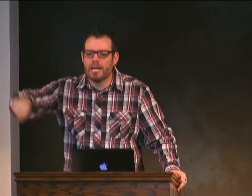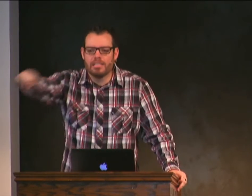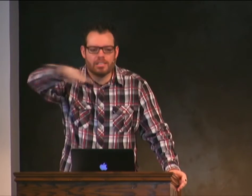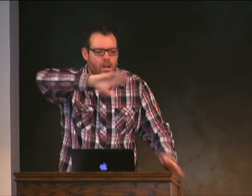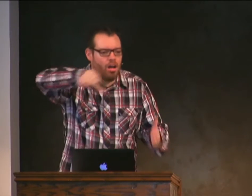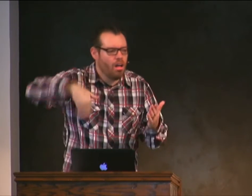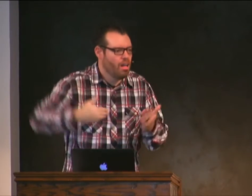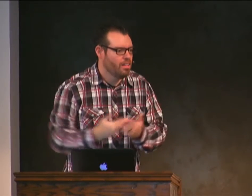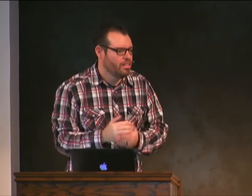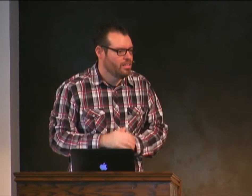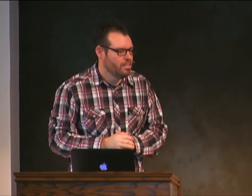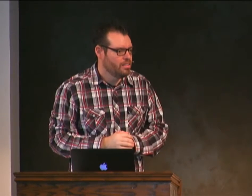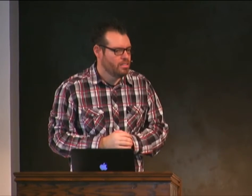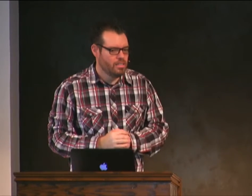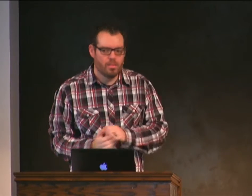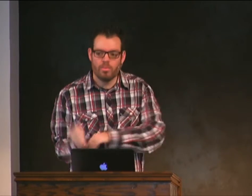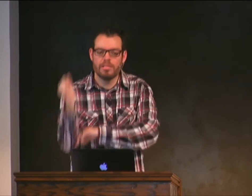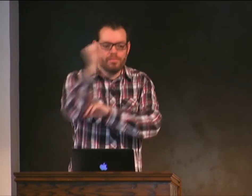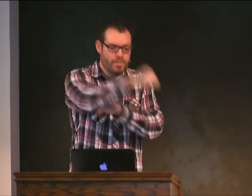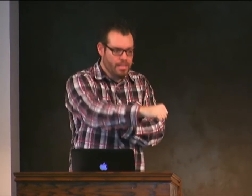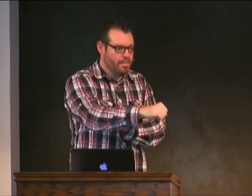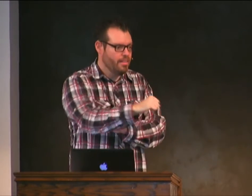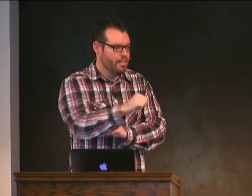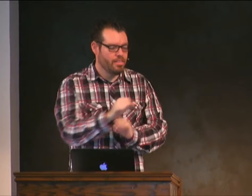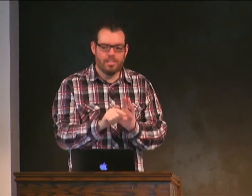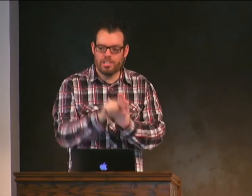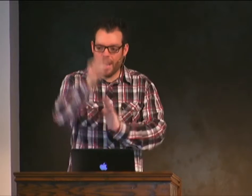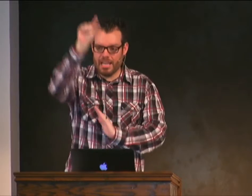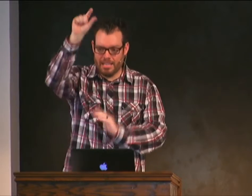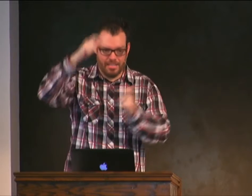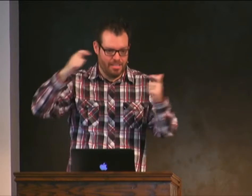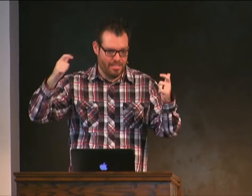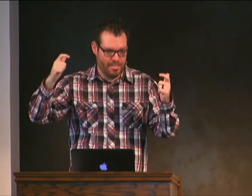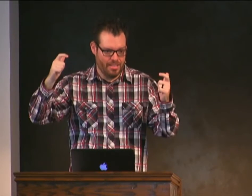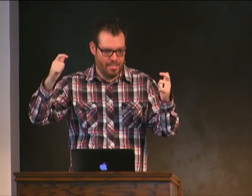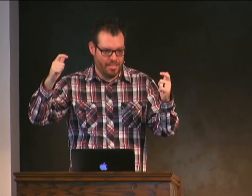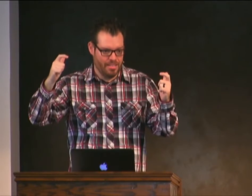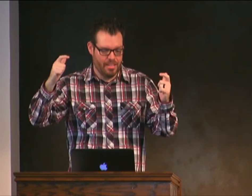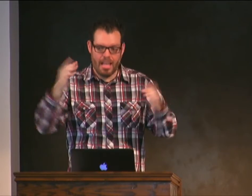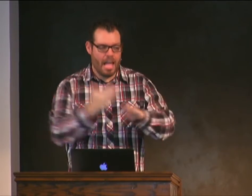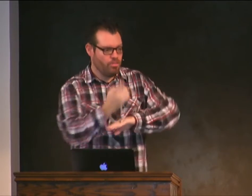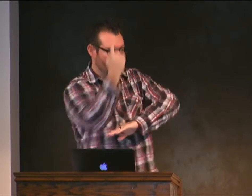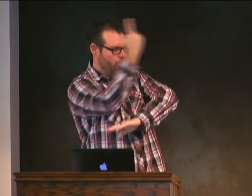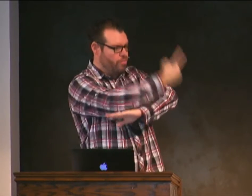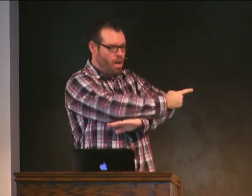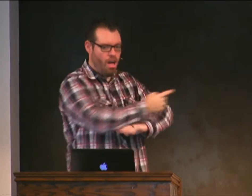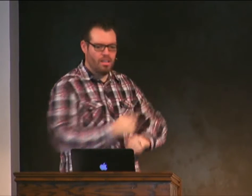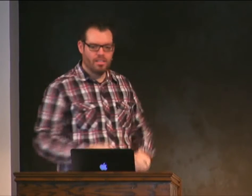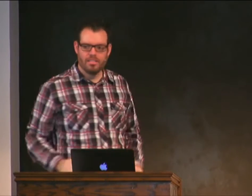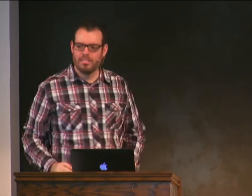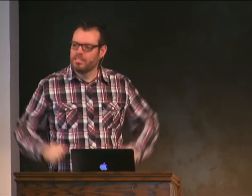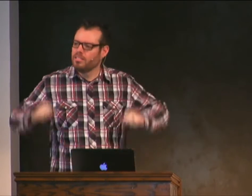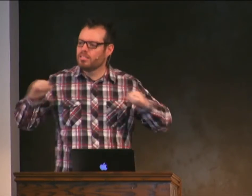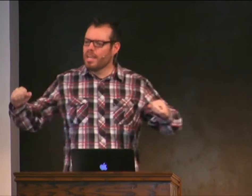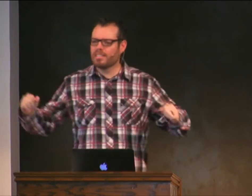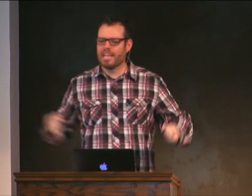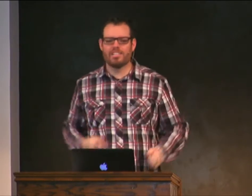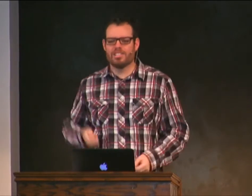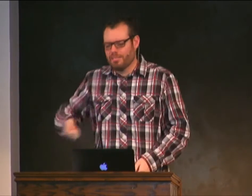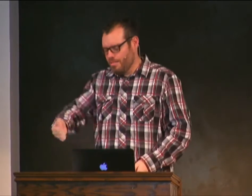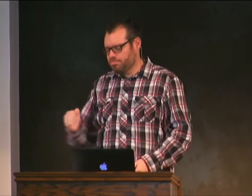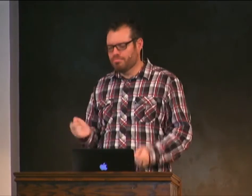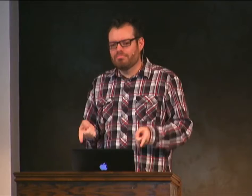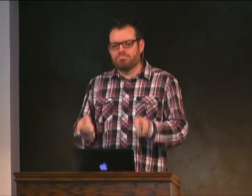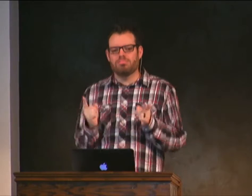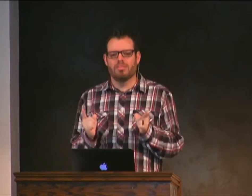But for us all, we defeat the giant after the fall. Yes, I